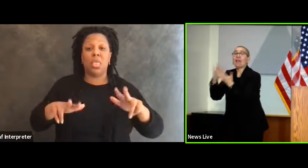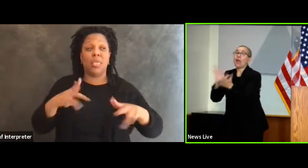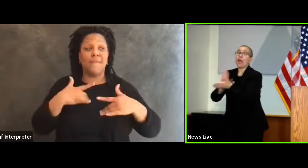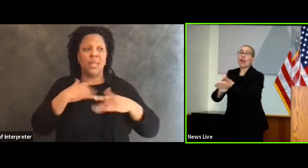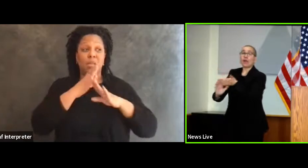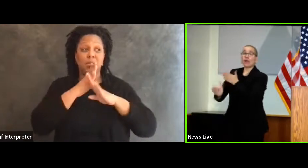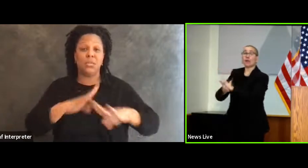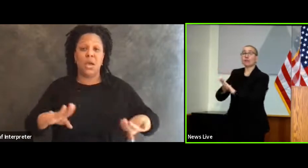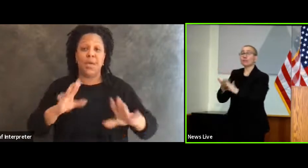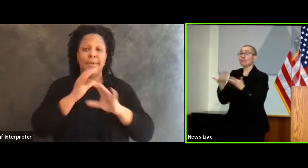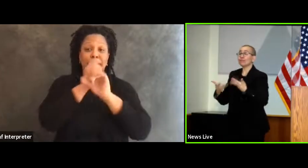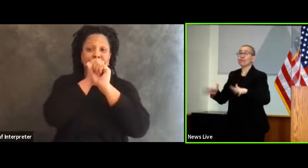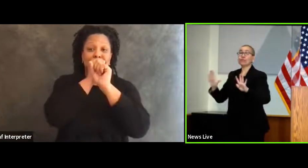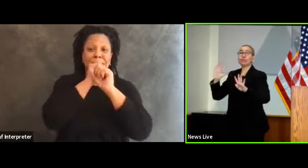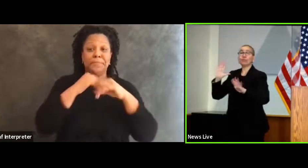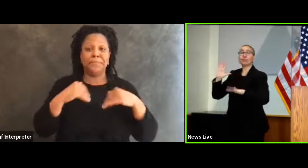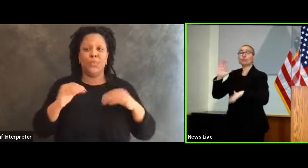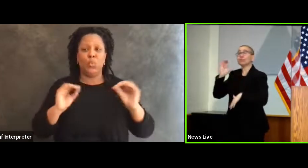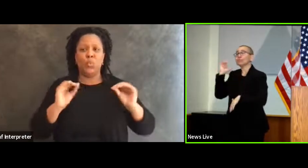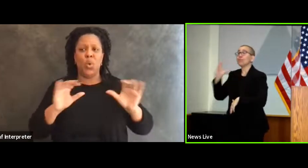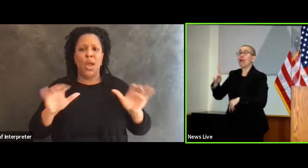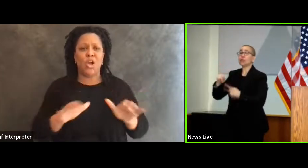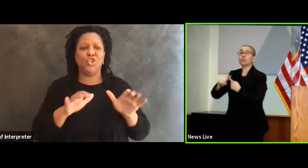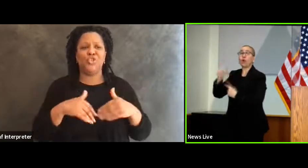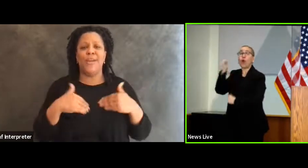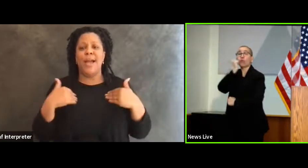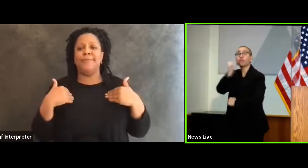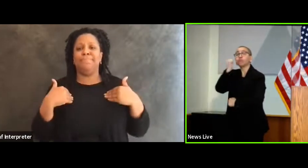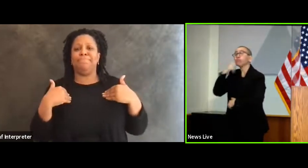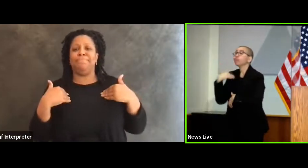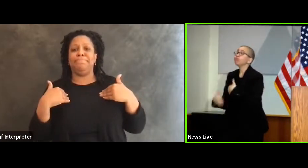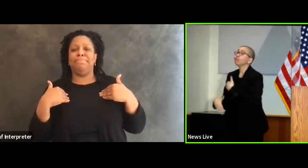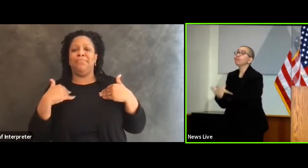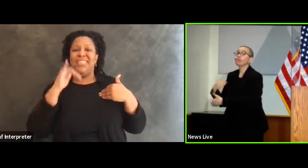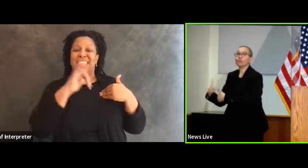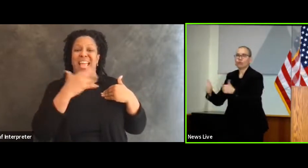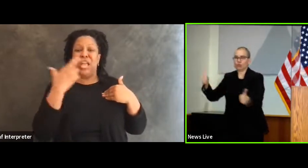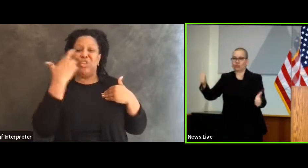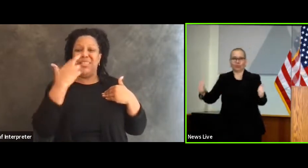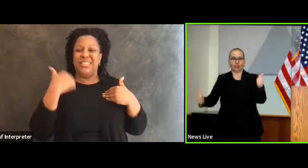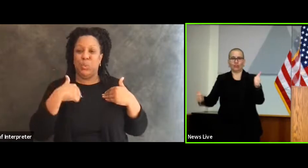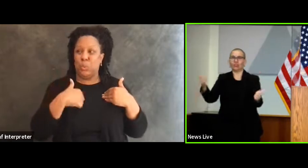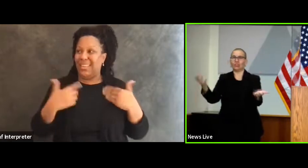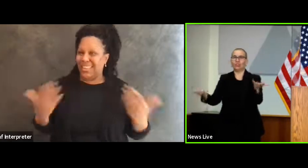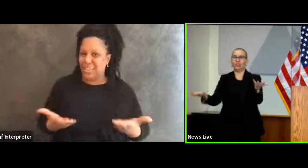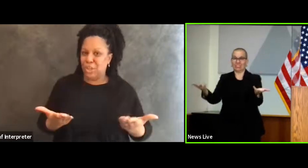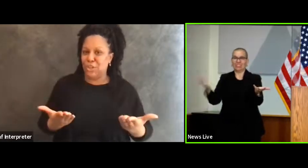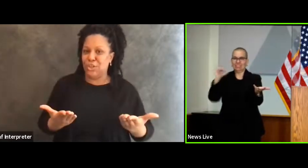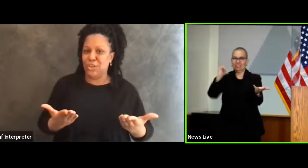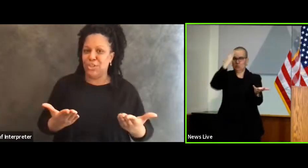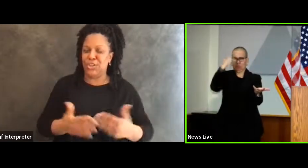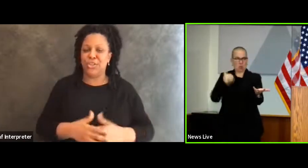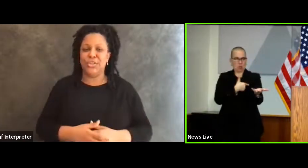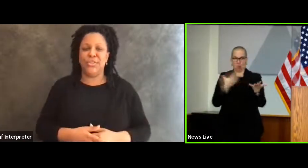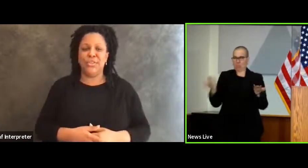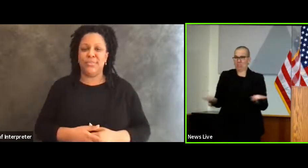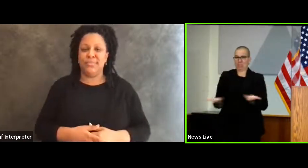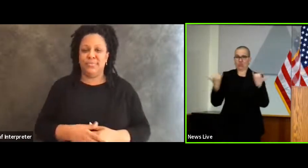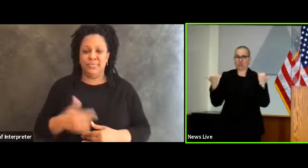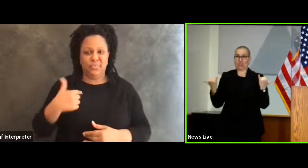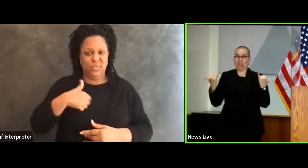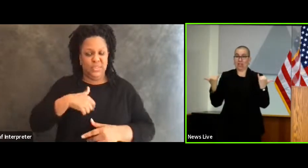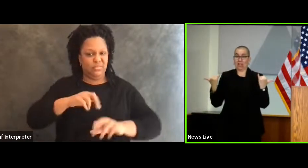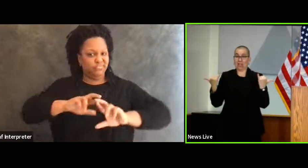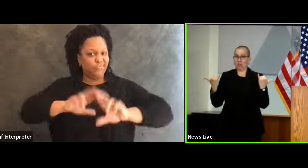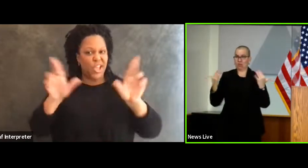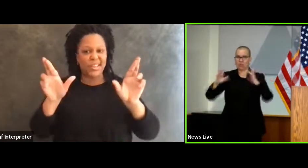action, which frankly is what got us here in the first place. So I am so ready to work in partnership